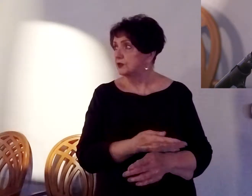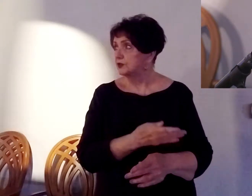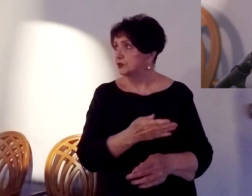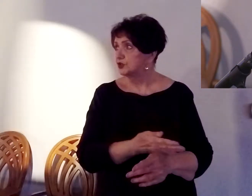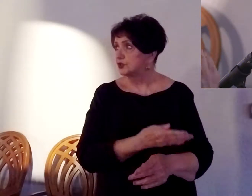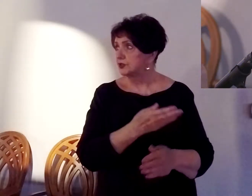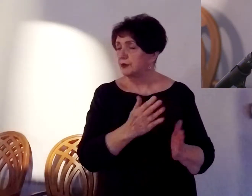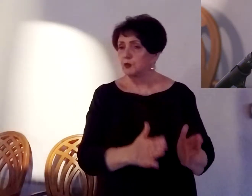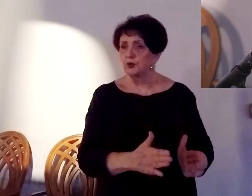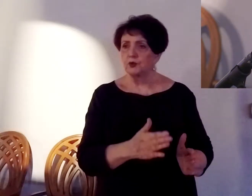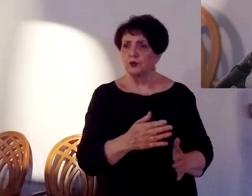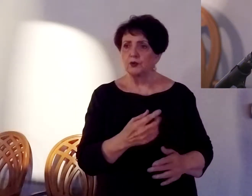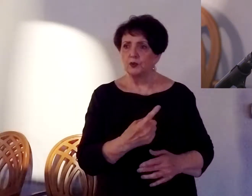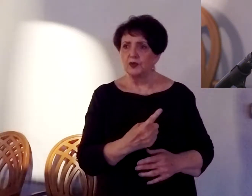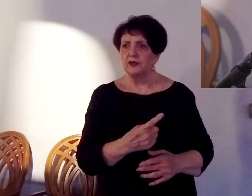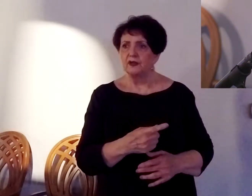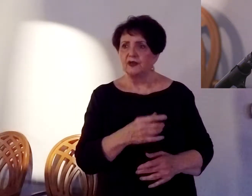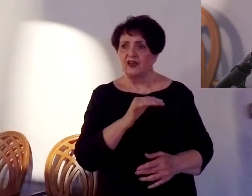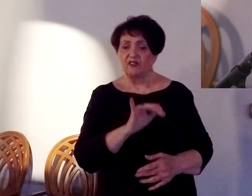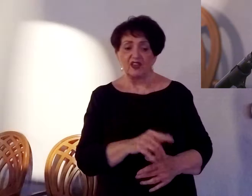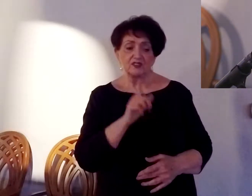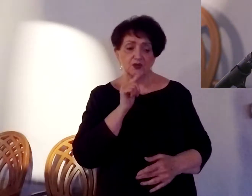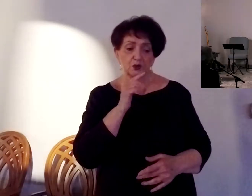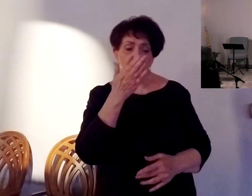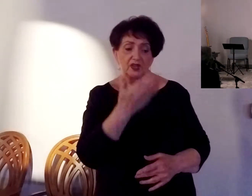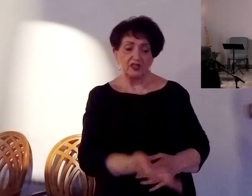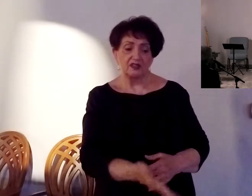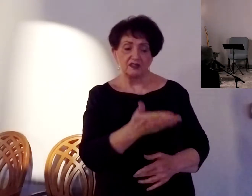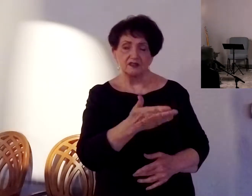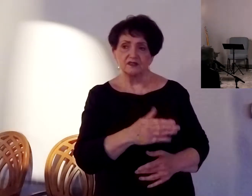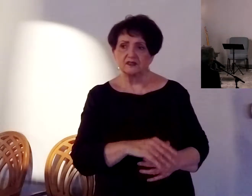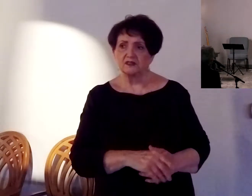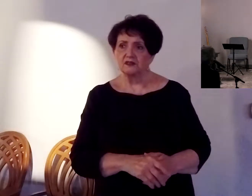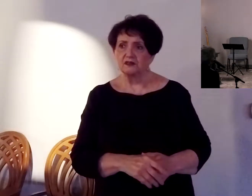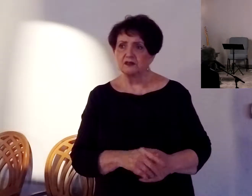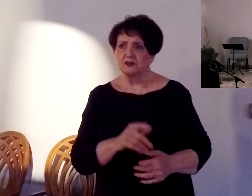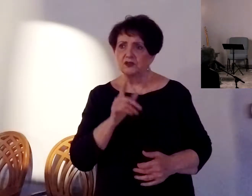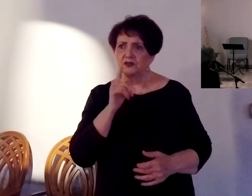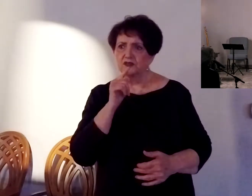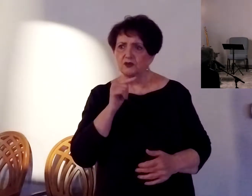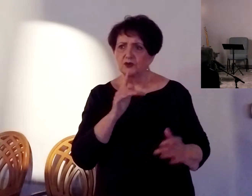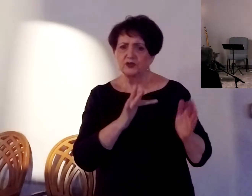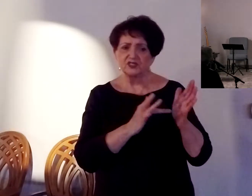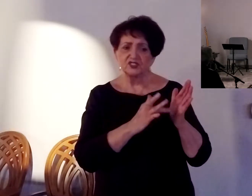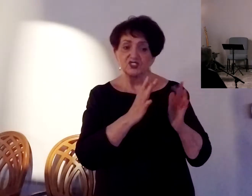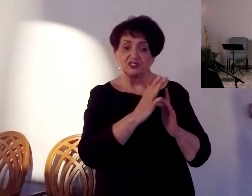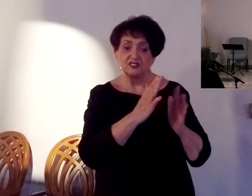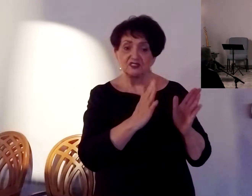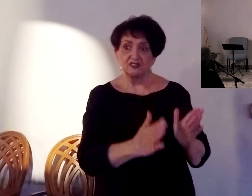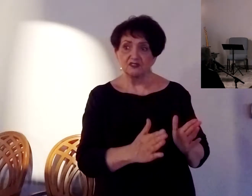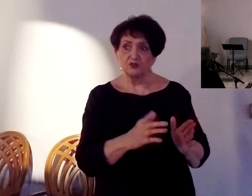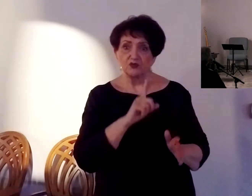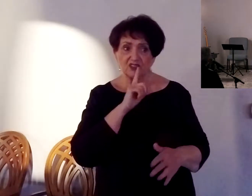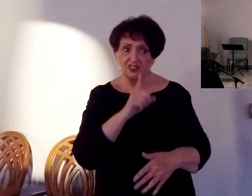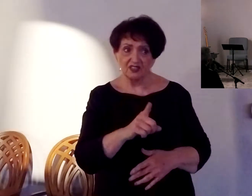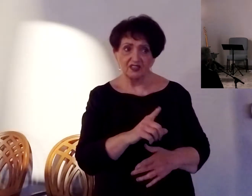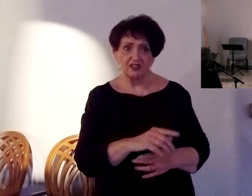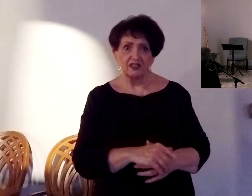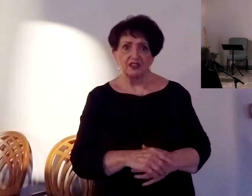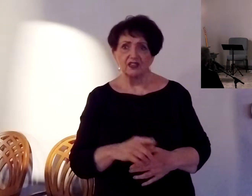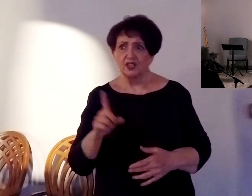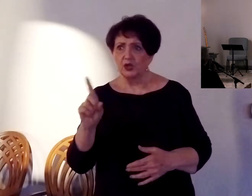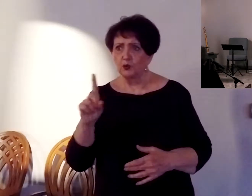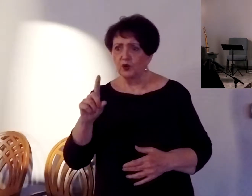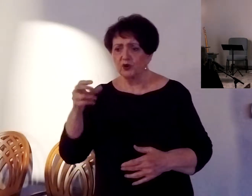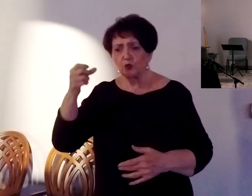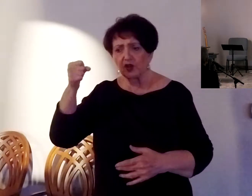who he is, if he's a he. So who is Jesus really? And where do we